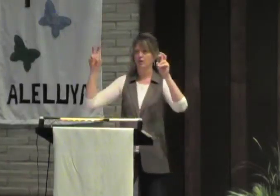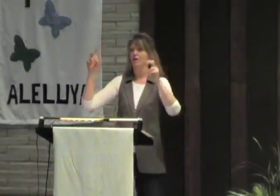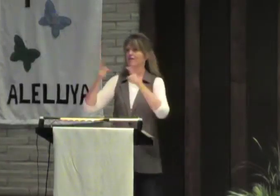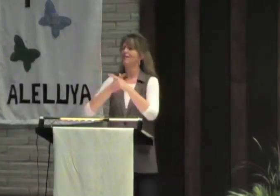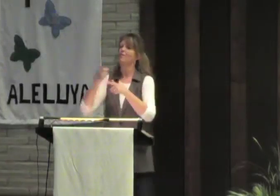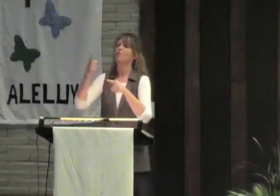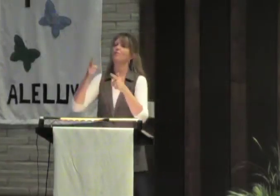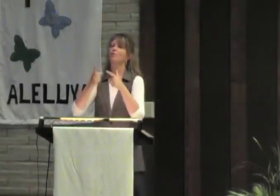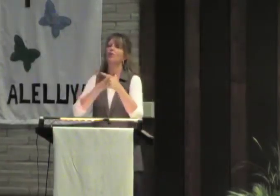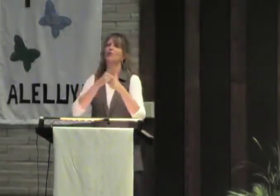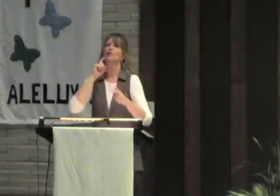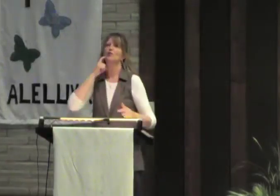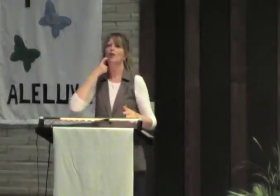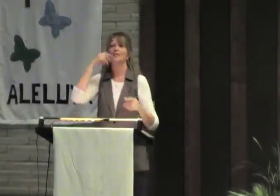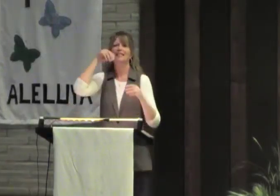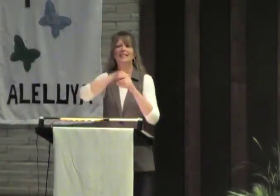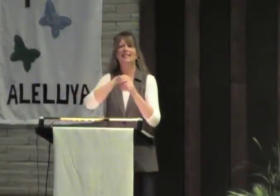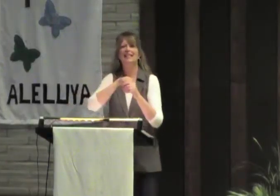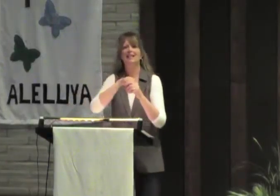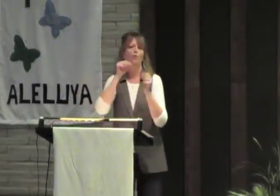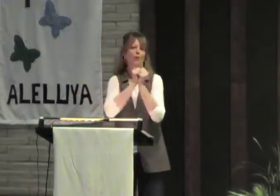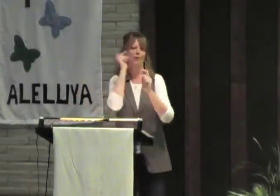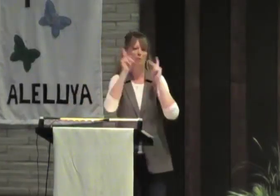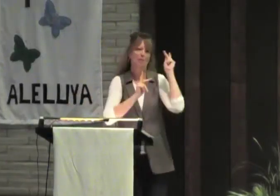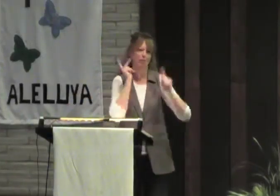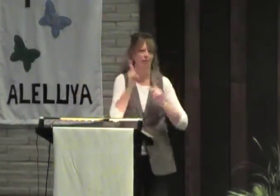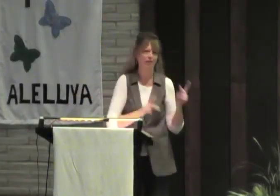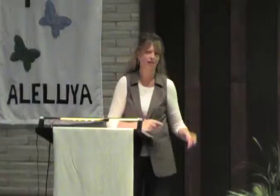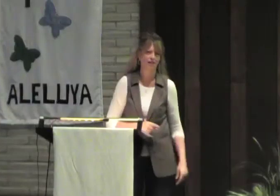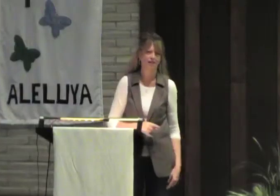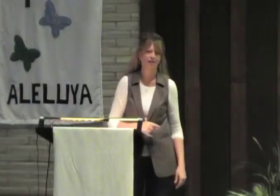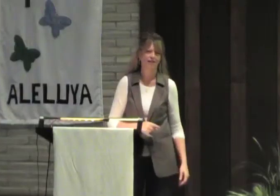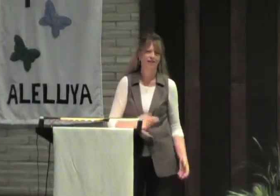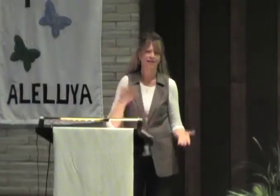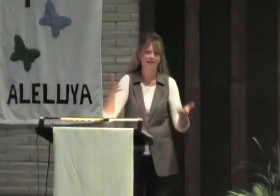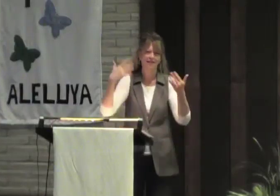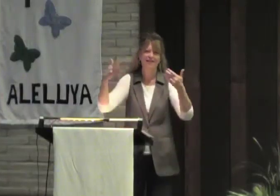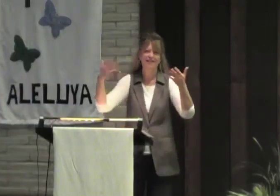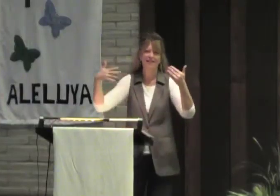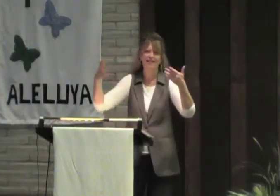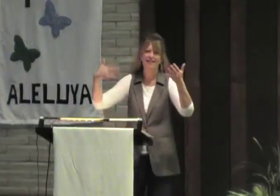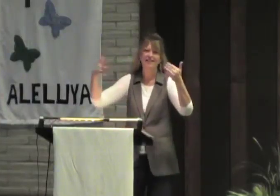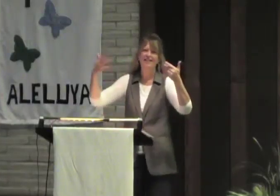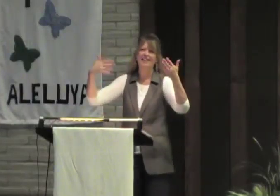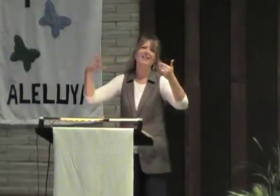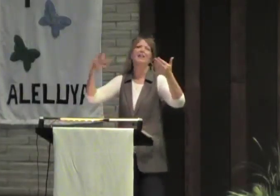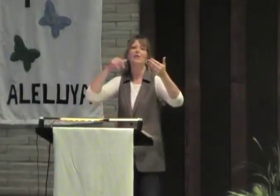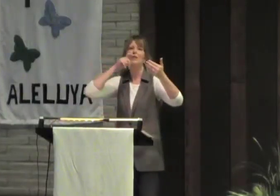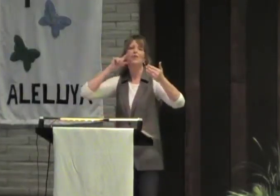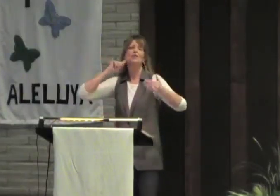murder, the first jealousy with people, right?